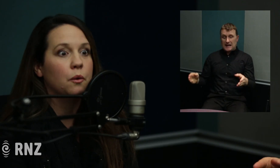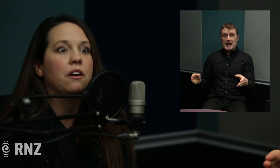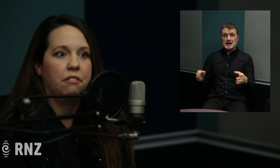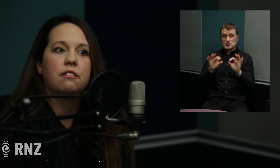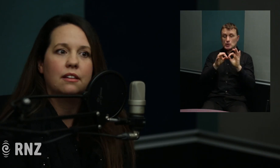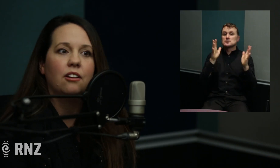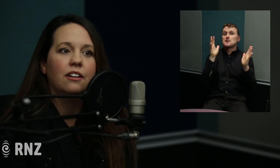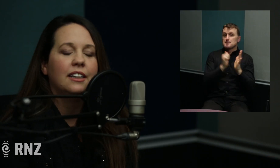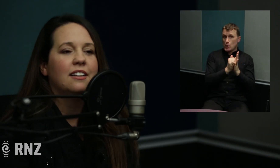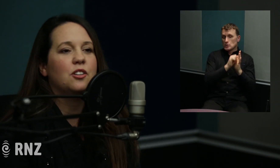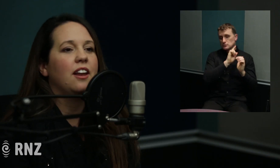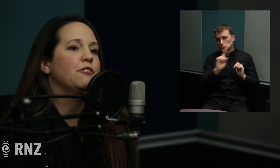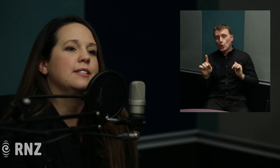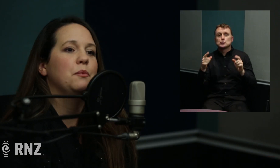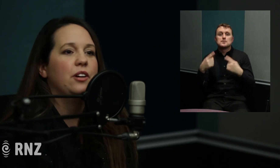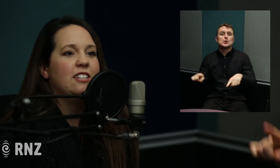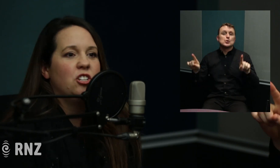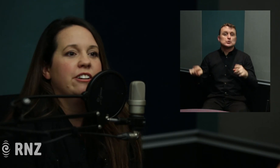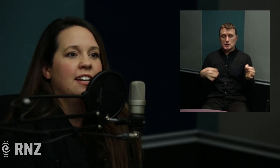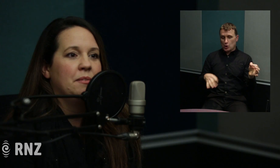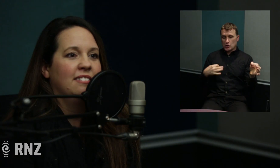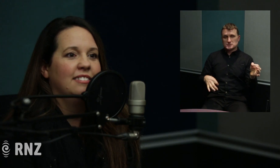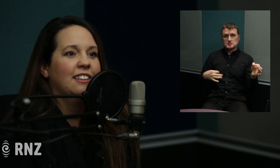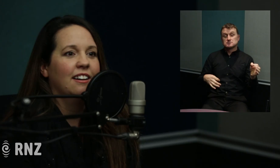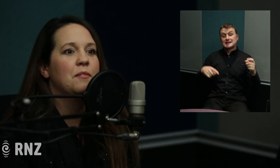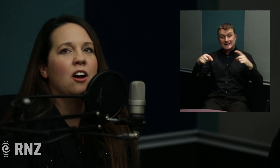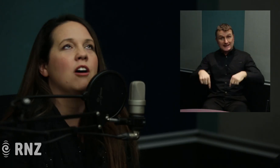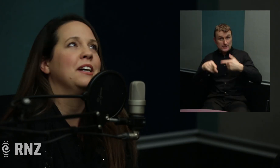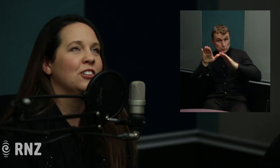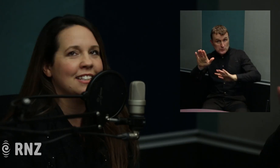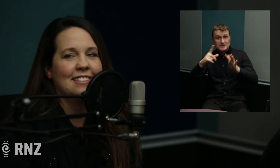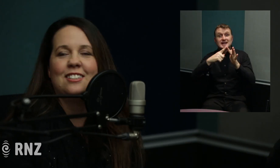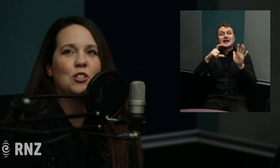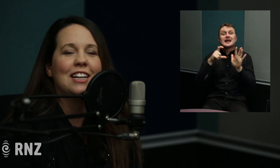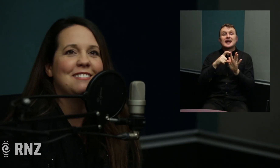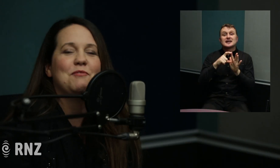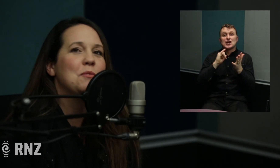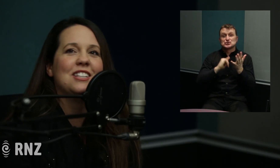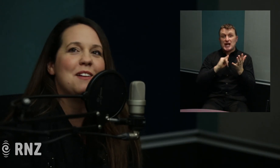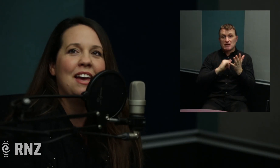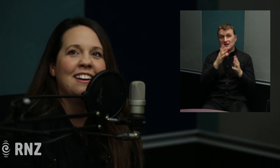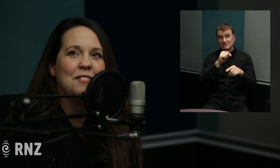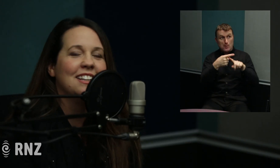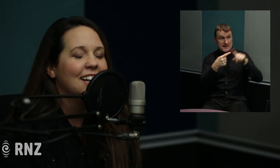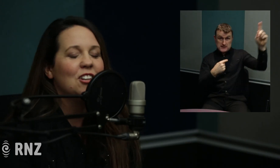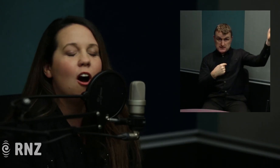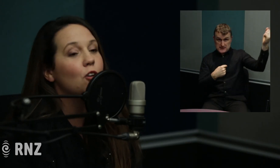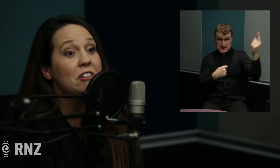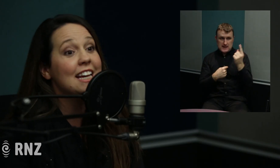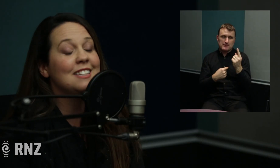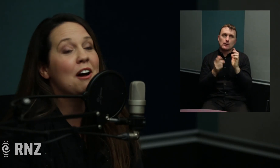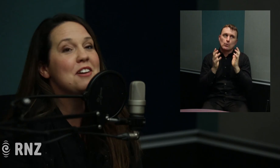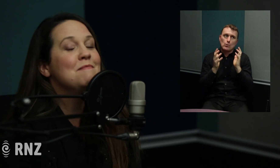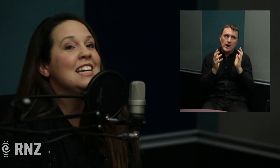they tour with, you know. So, like, for example, we've got Ed Sheeran coming, you know. I mean, oh, my goodness, jolly. I wish that man. I mean, you know,